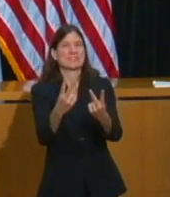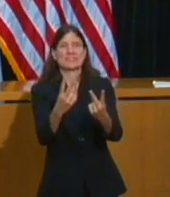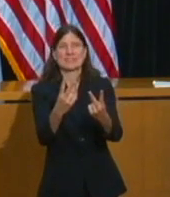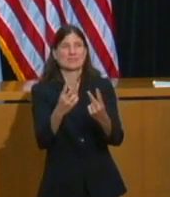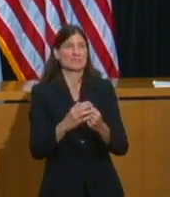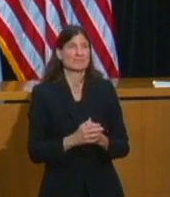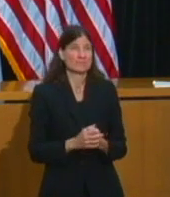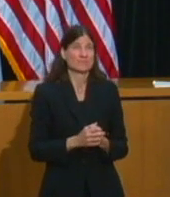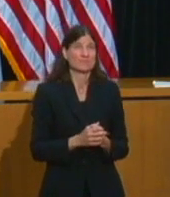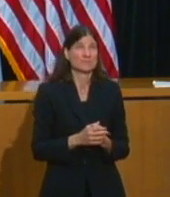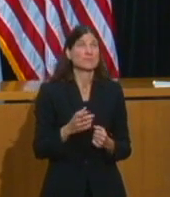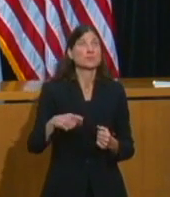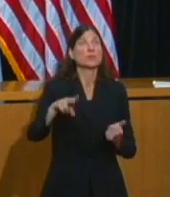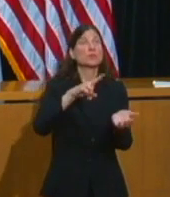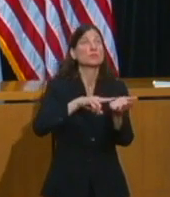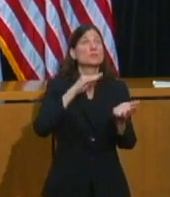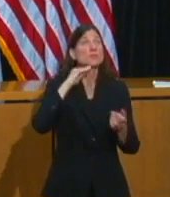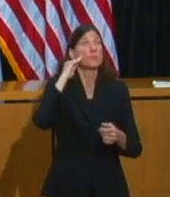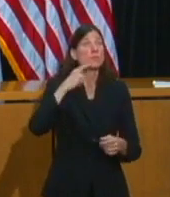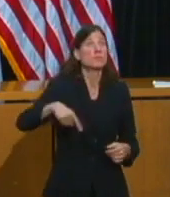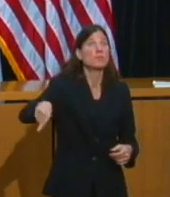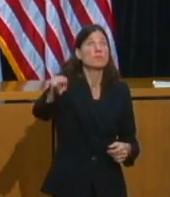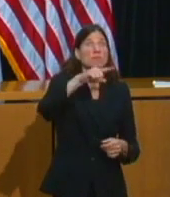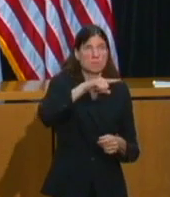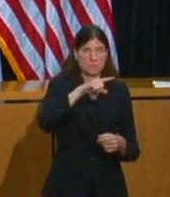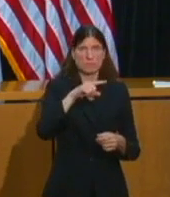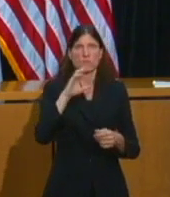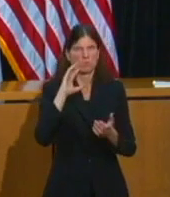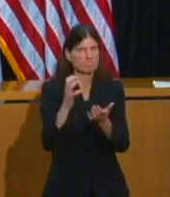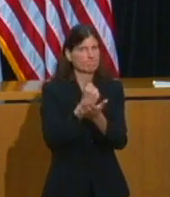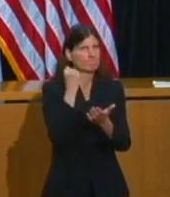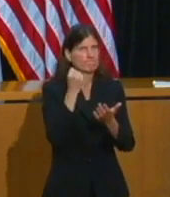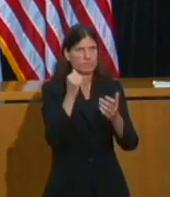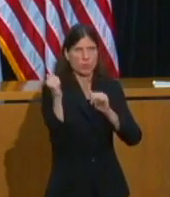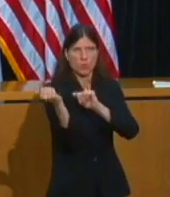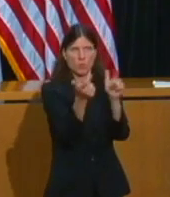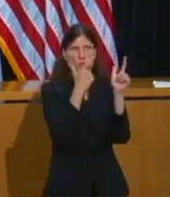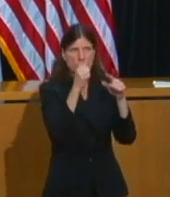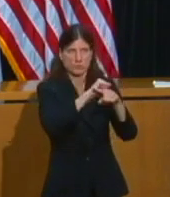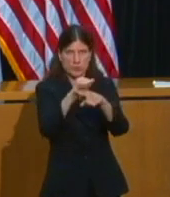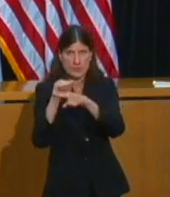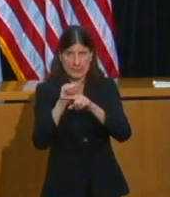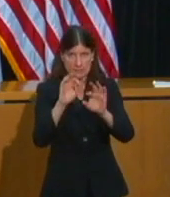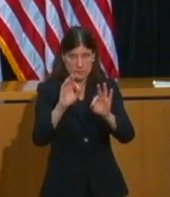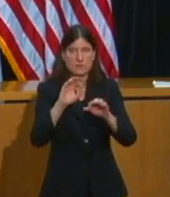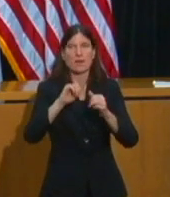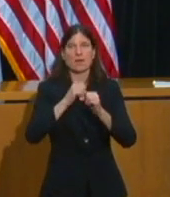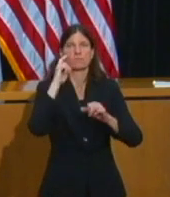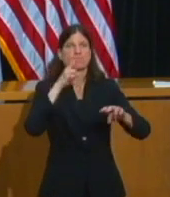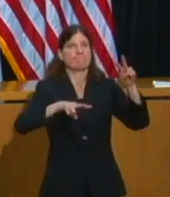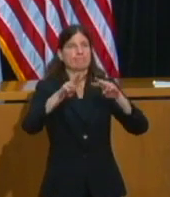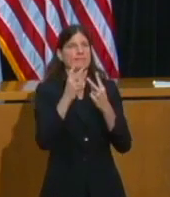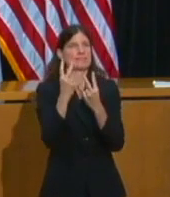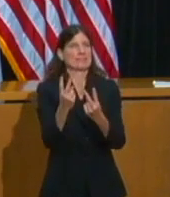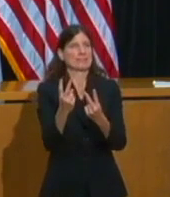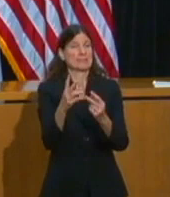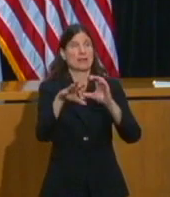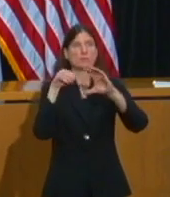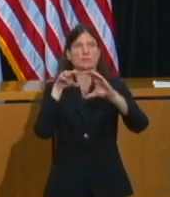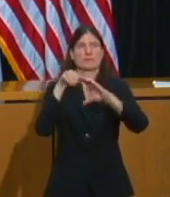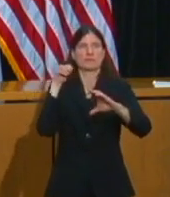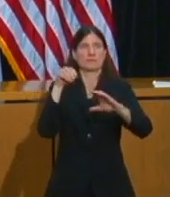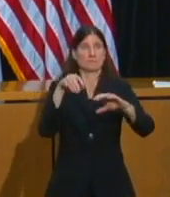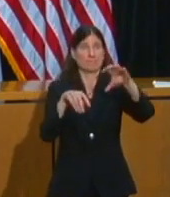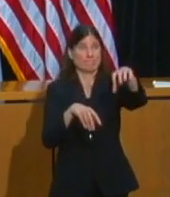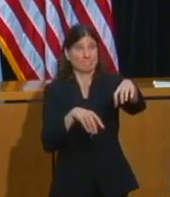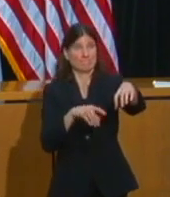with the resident during the visit. Visits must be limited to no more than two individuals at this time. And, of